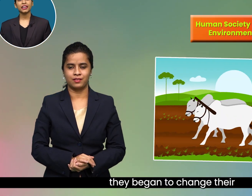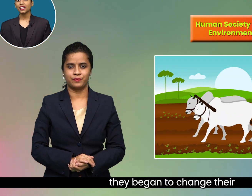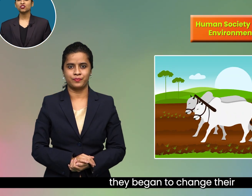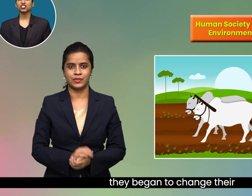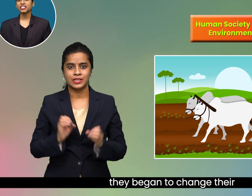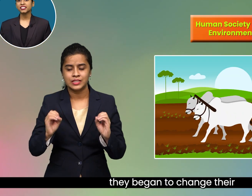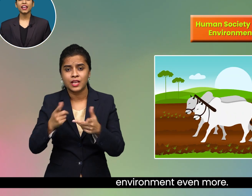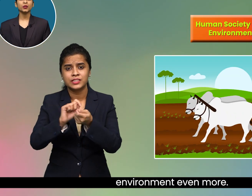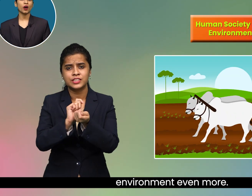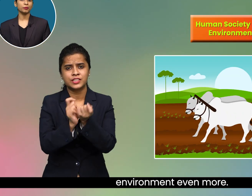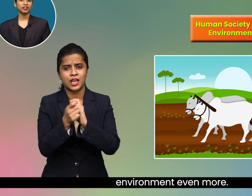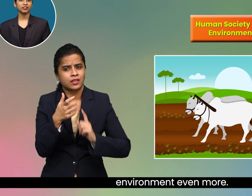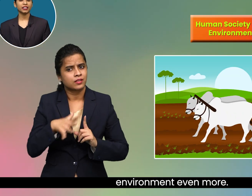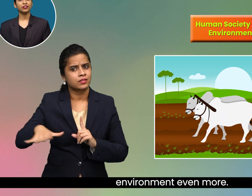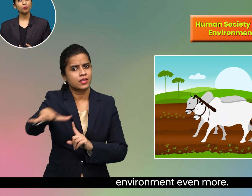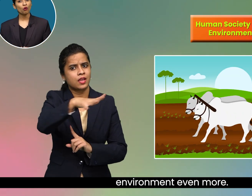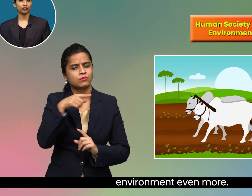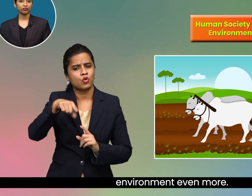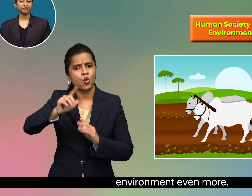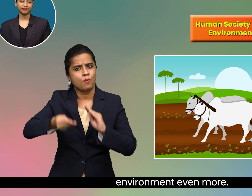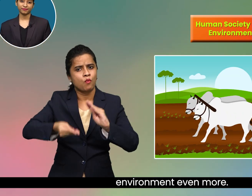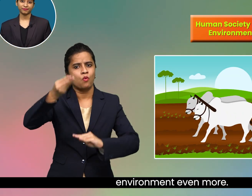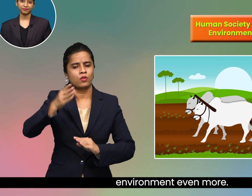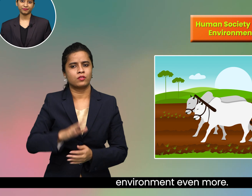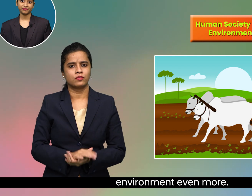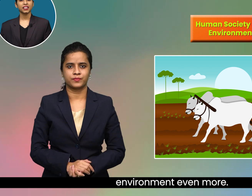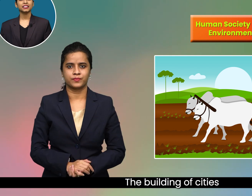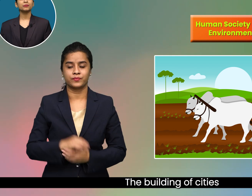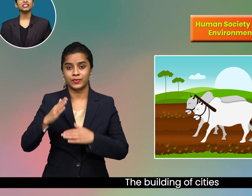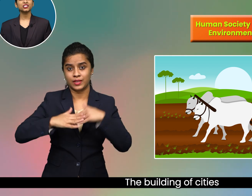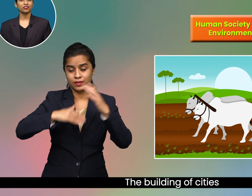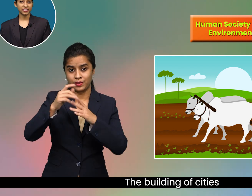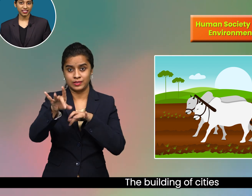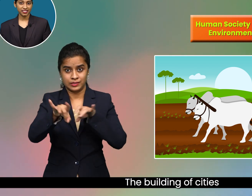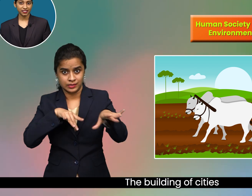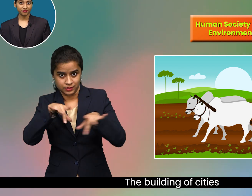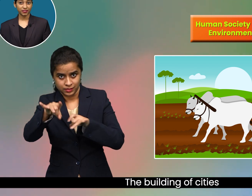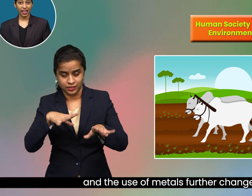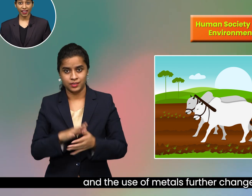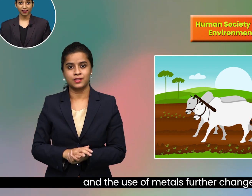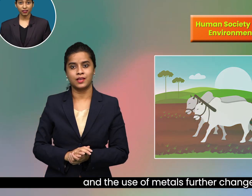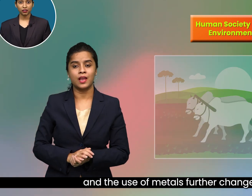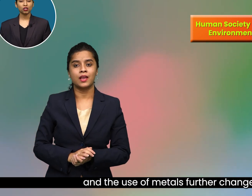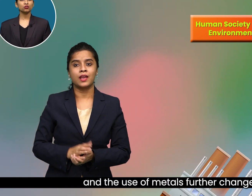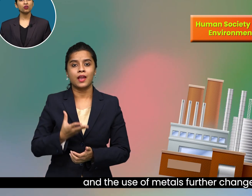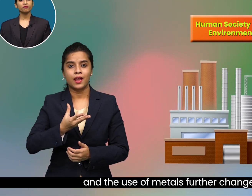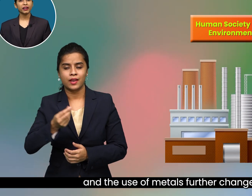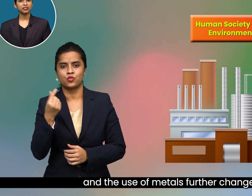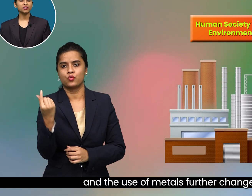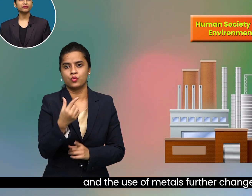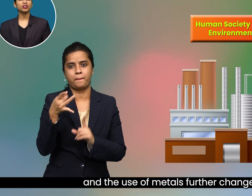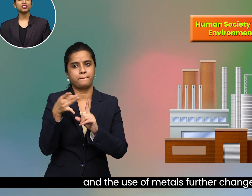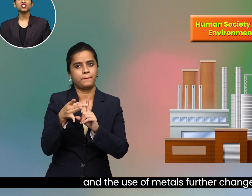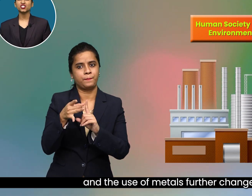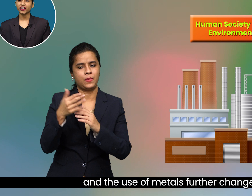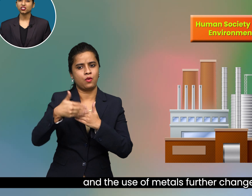they began to change their environment even more. The buildings of cities and the use of